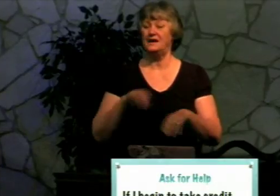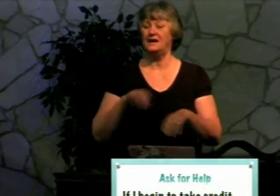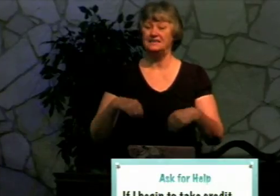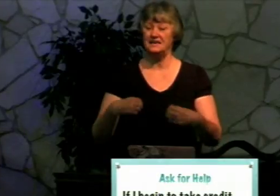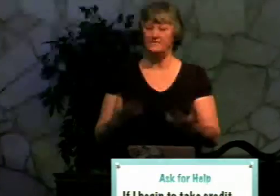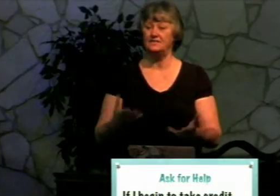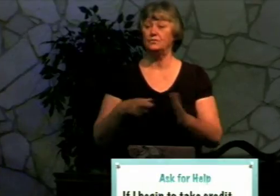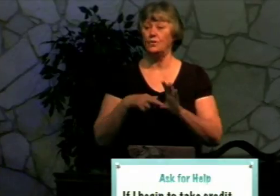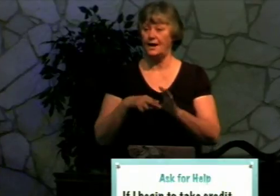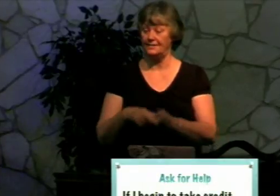by giving them a ride.